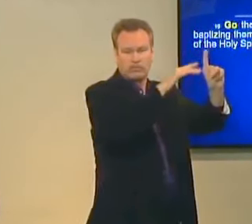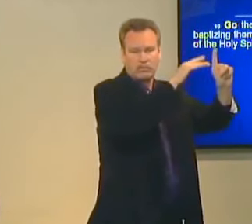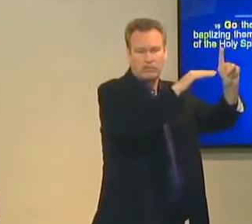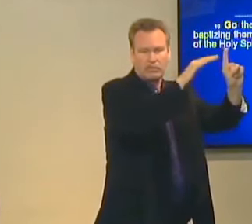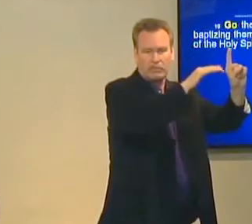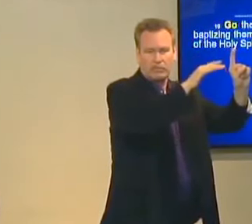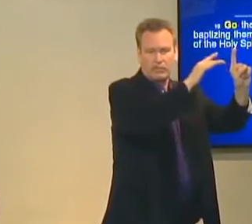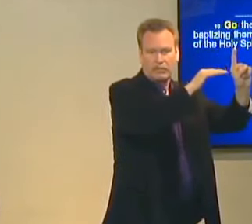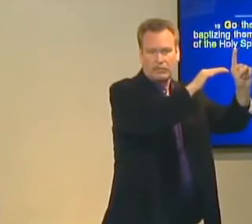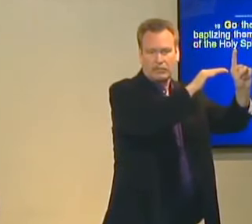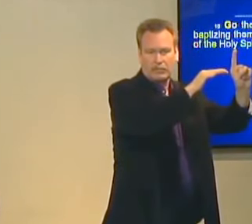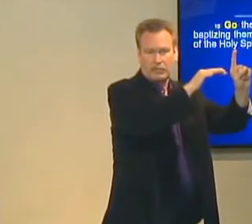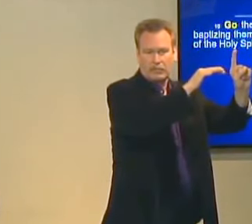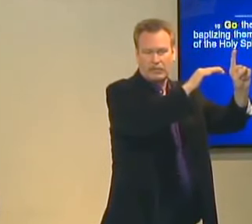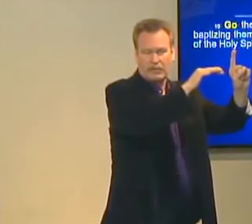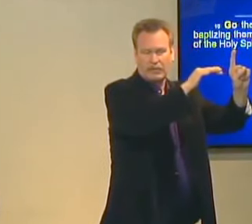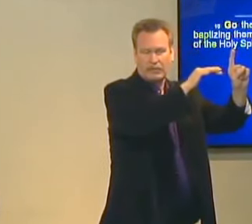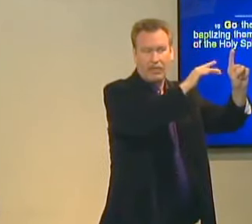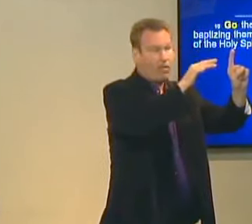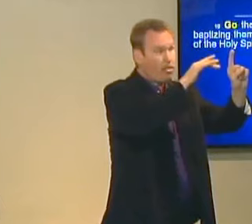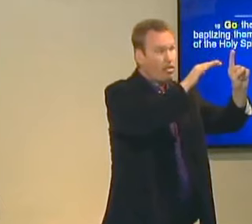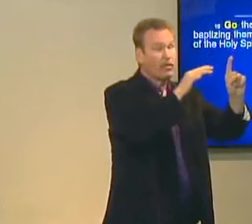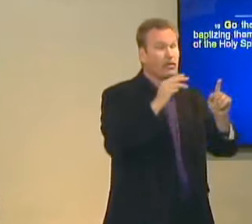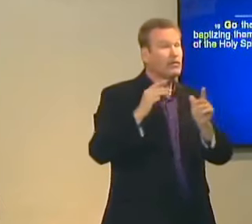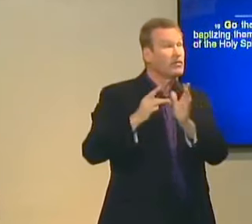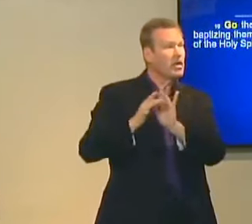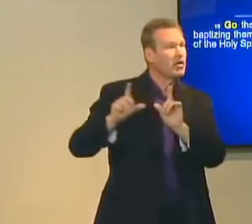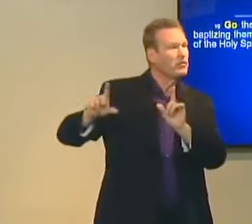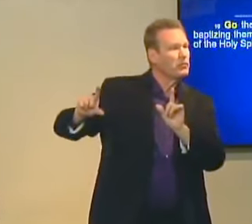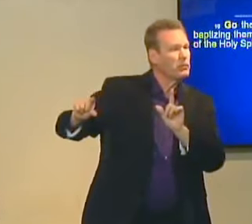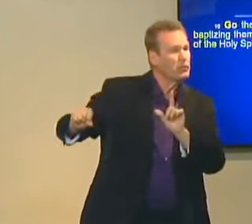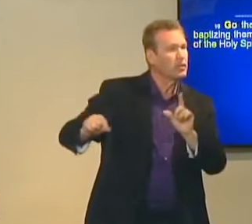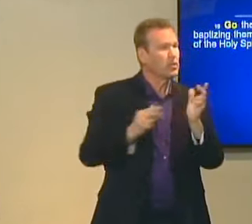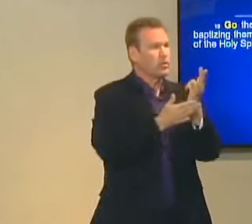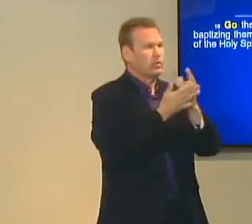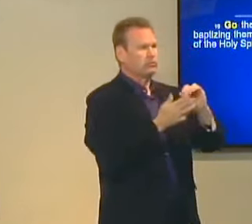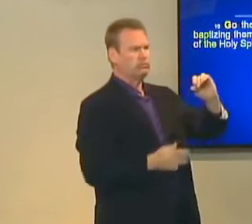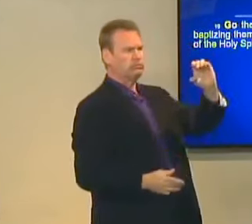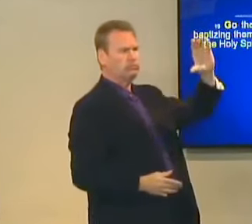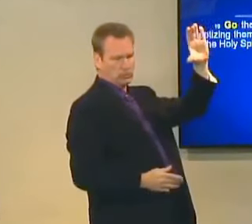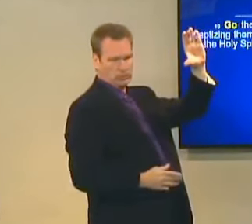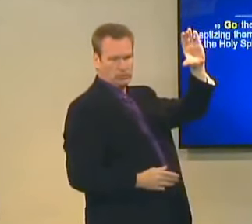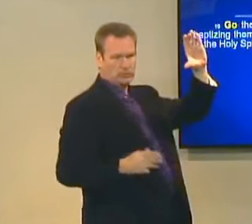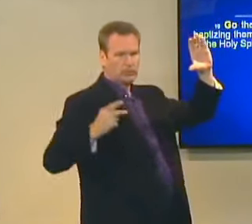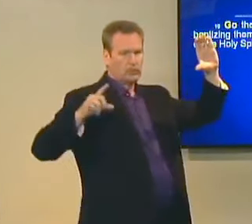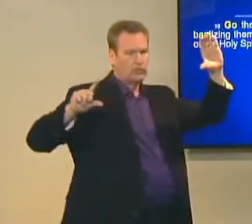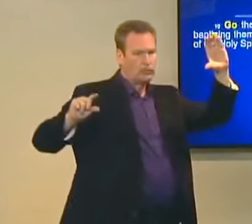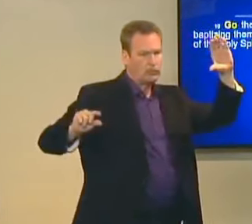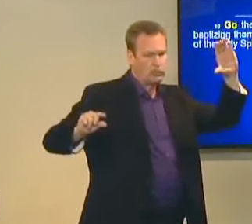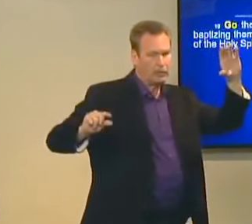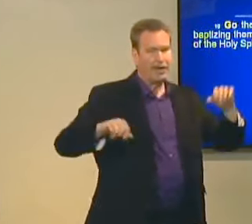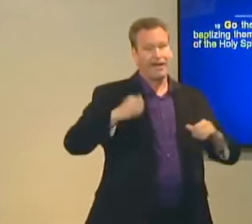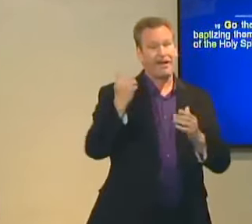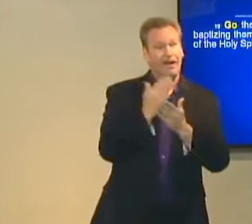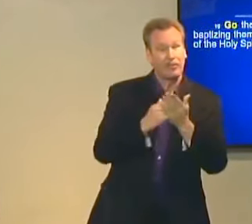and there are some churches that emphasize just the Father just the Son or just the Holy Spirit and they tend to magnify one and